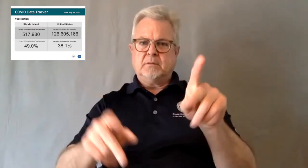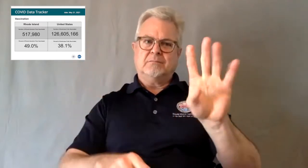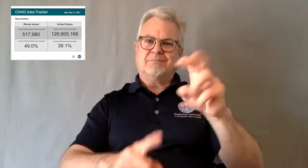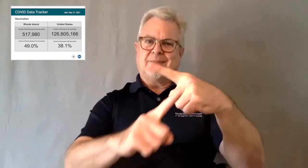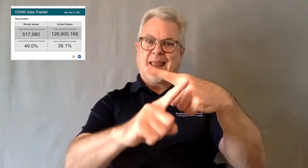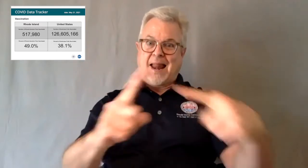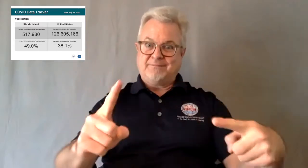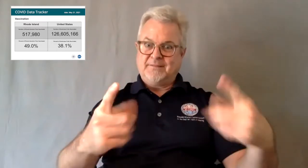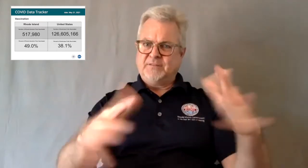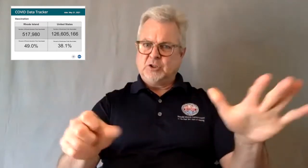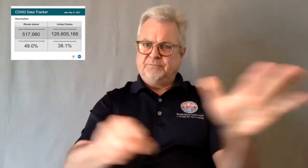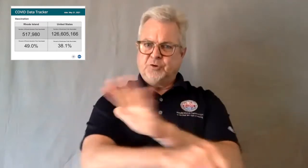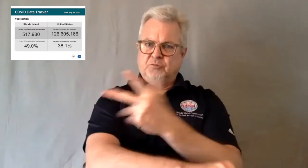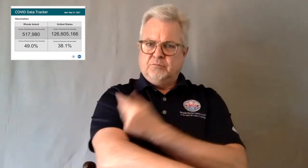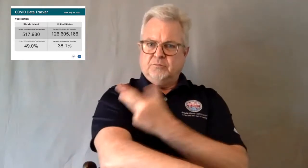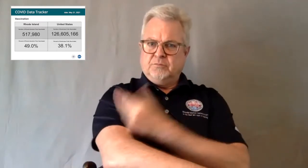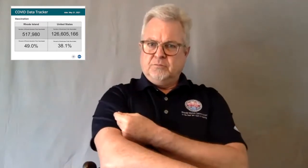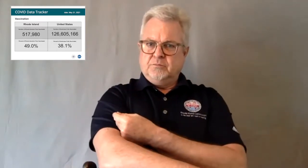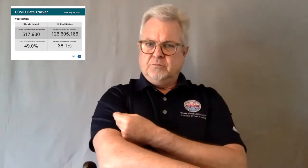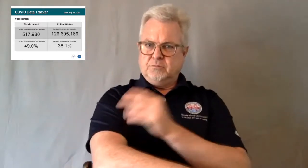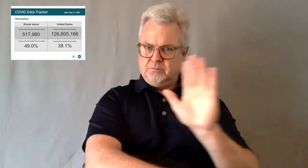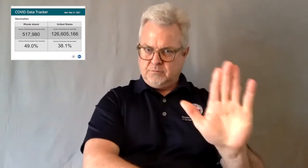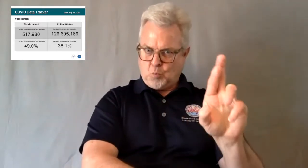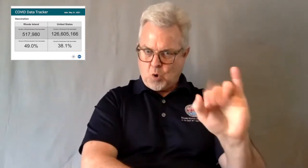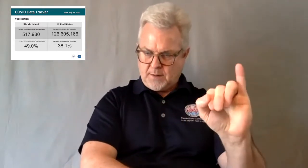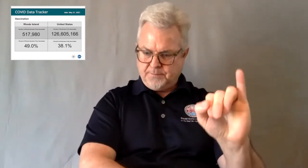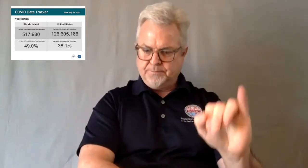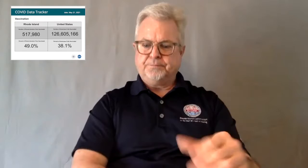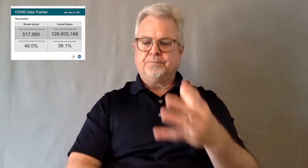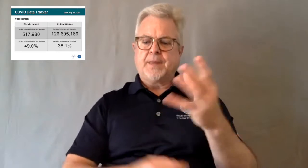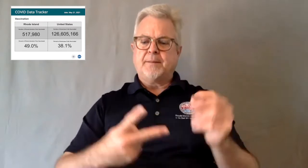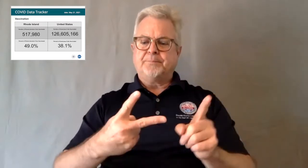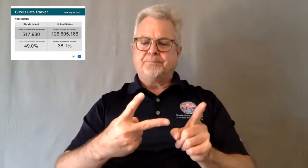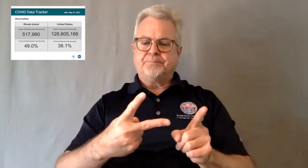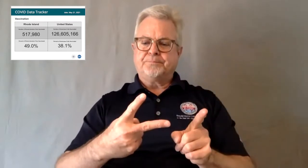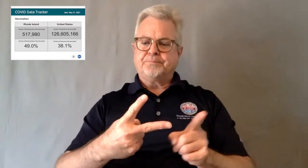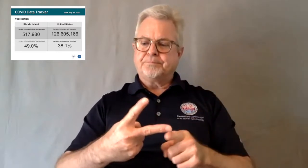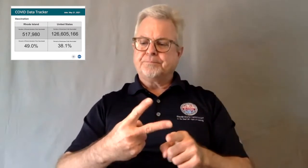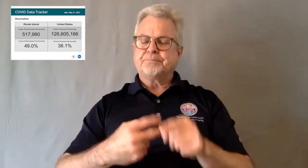which is over 1 million people. So about half of the people have been vaccinated in Rhode Island.